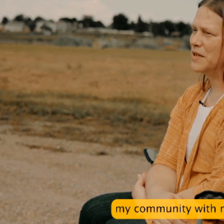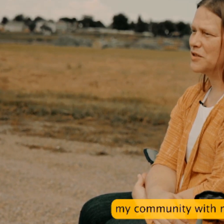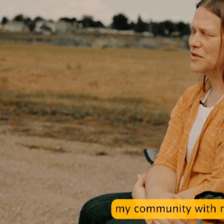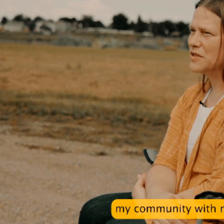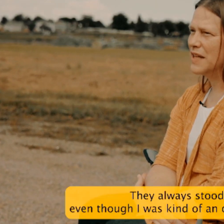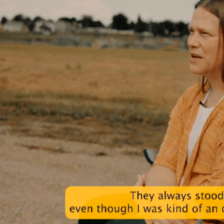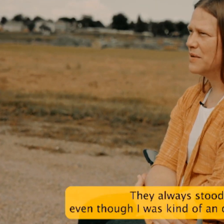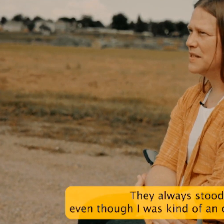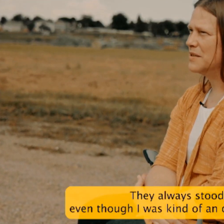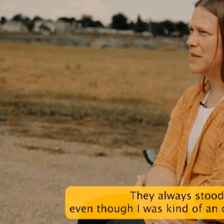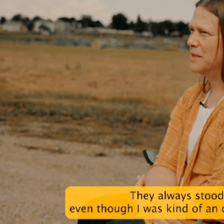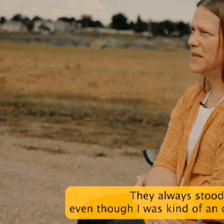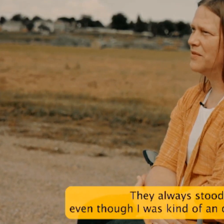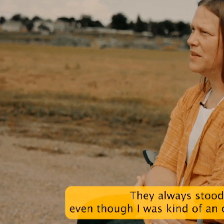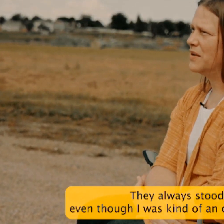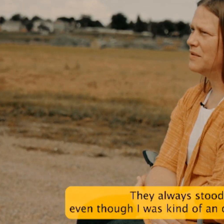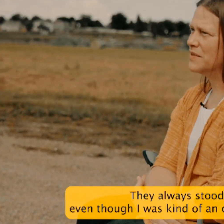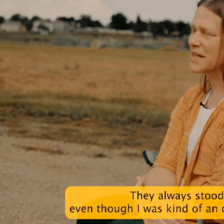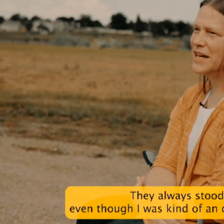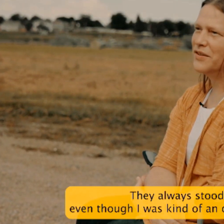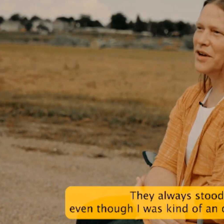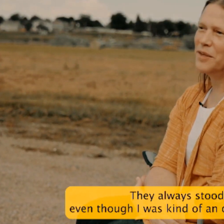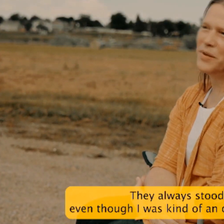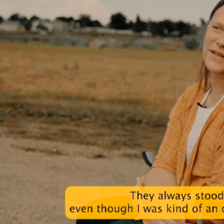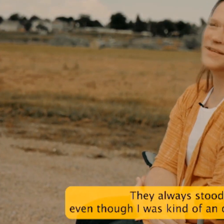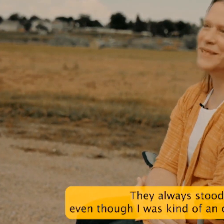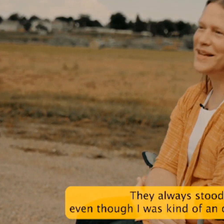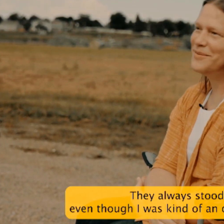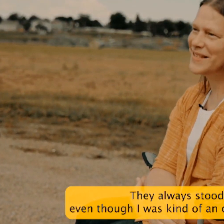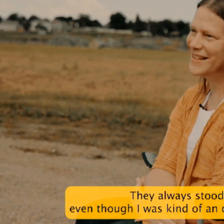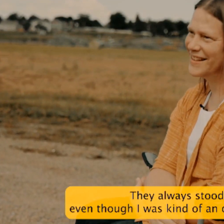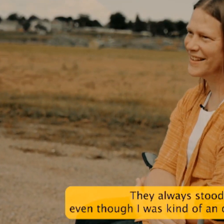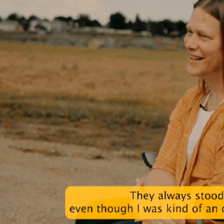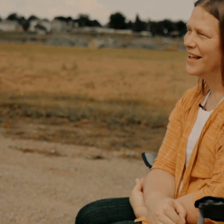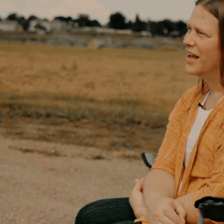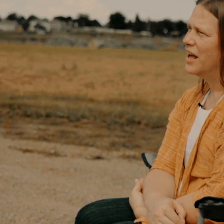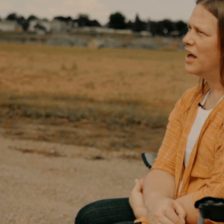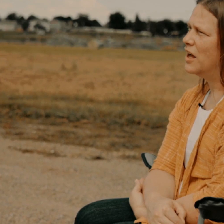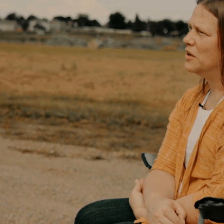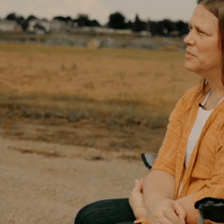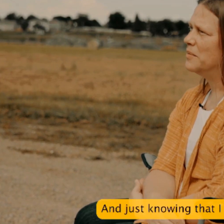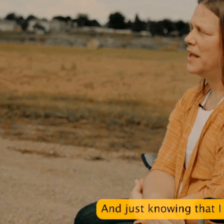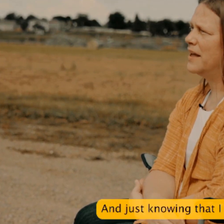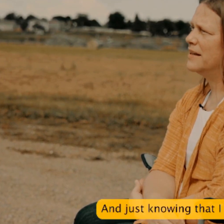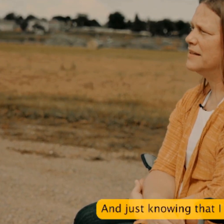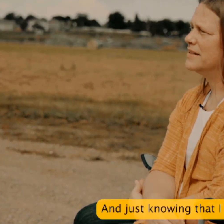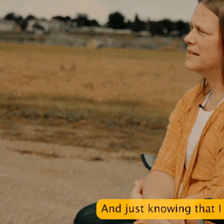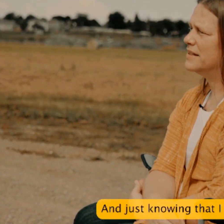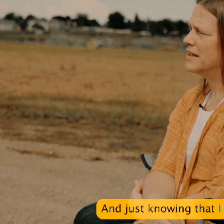with my church. They always stood by me, even though I was kind of an oddball sometimes.